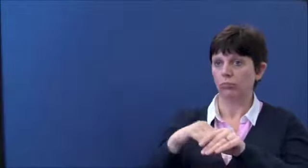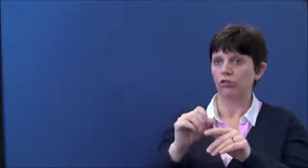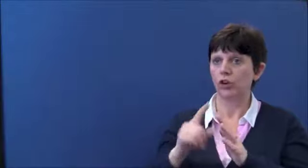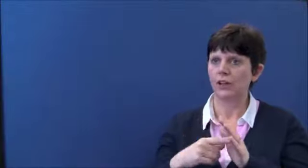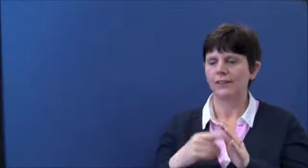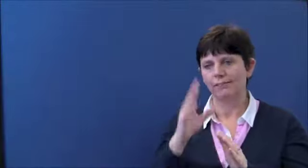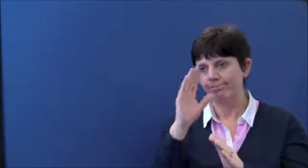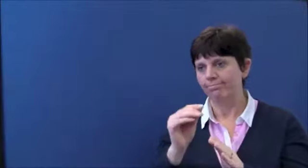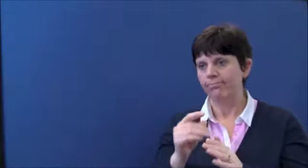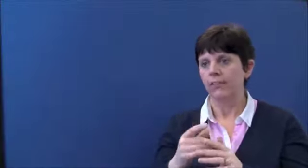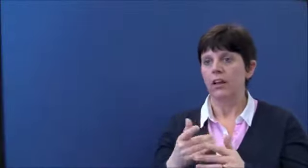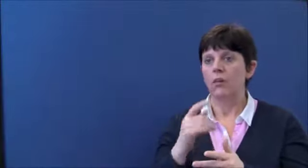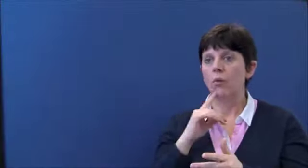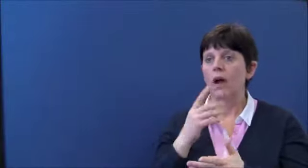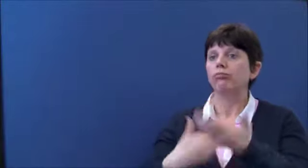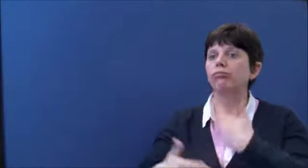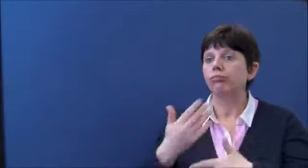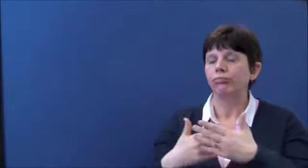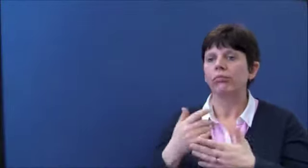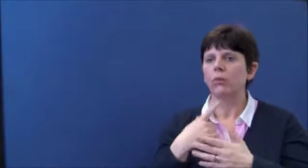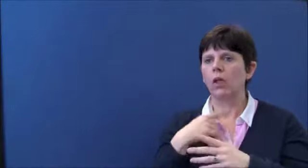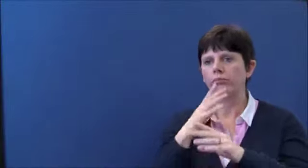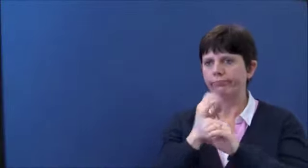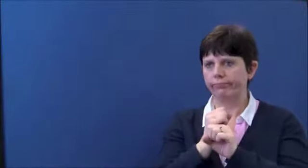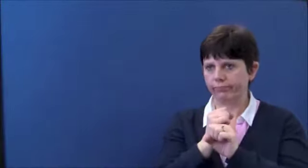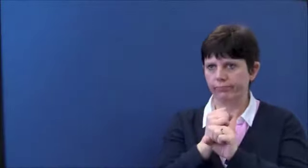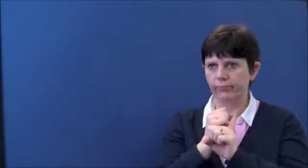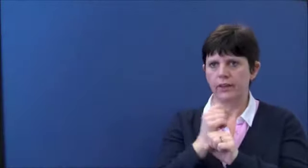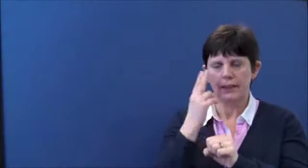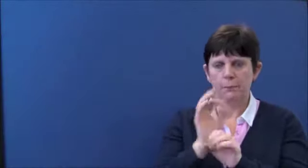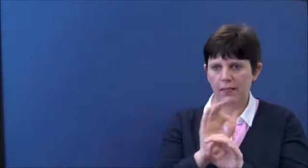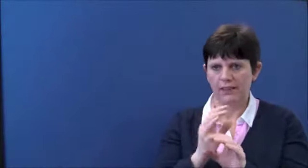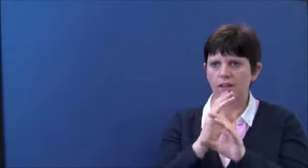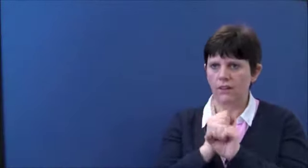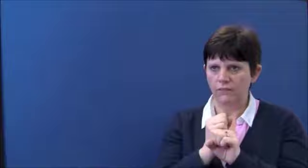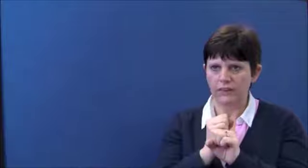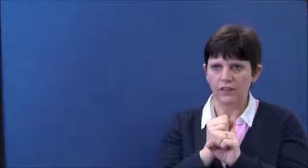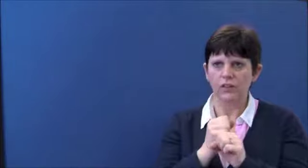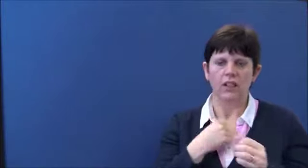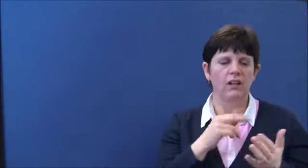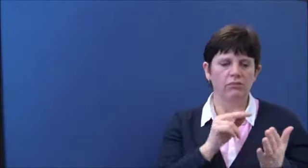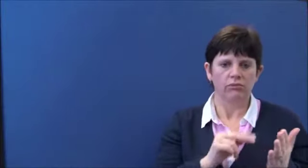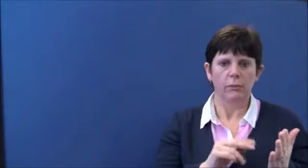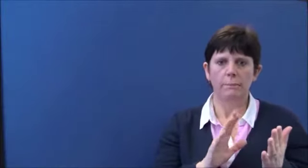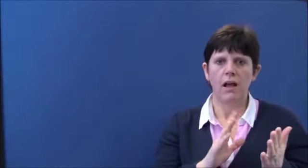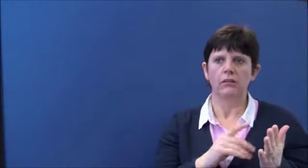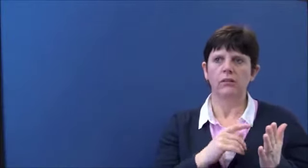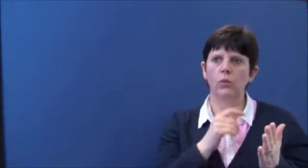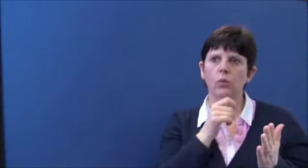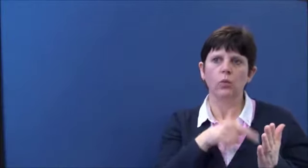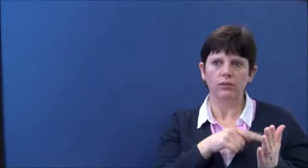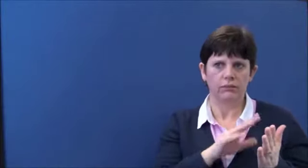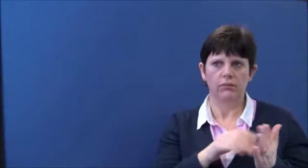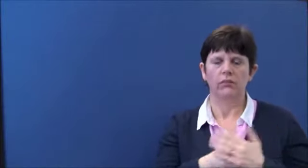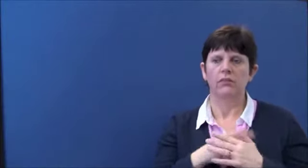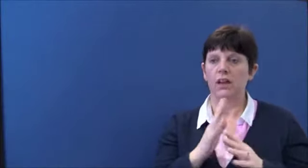people who participate in the project is that if during the meeting with me or Anita the young person tells us that they're still being harmed, then we